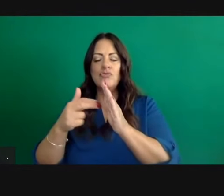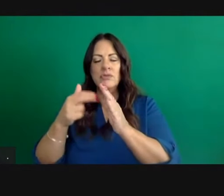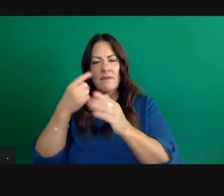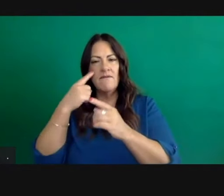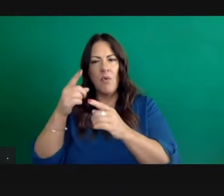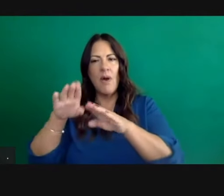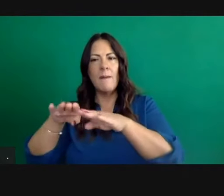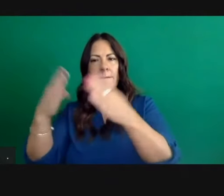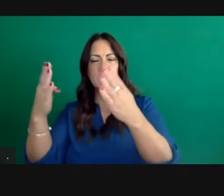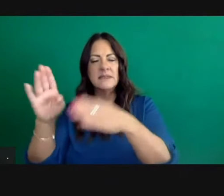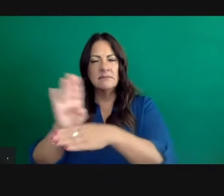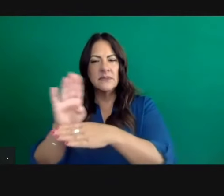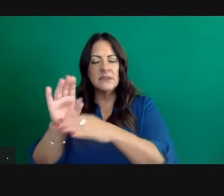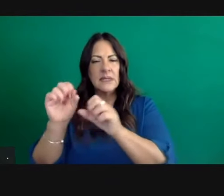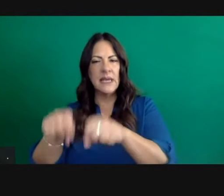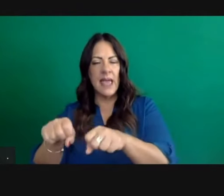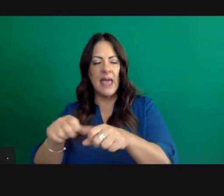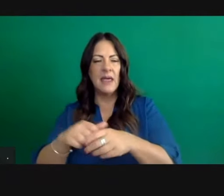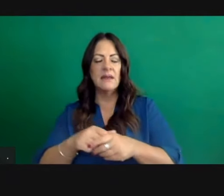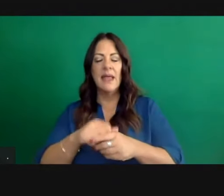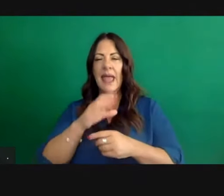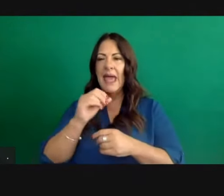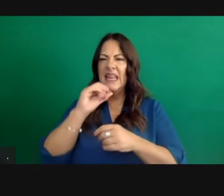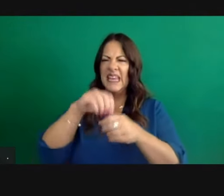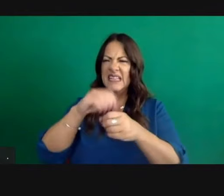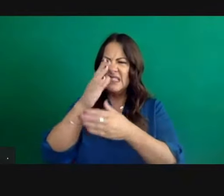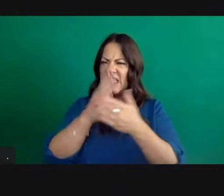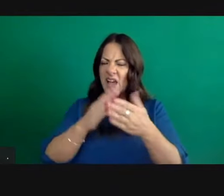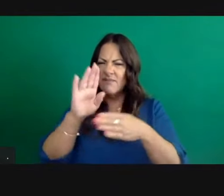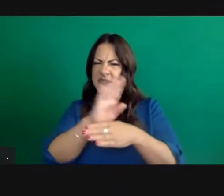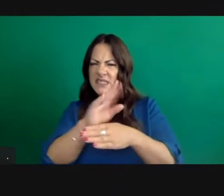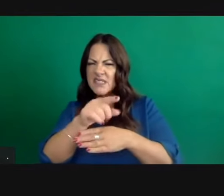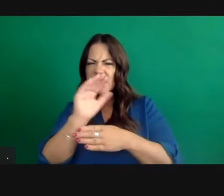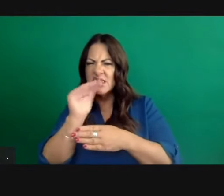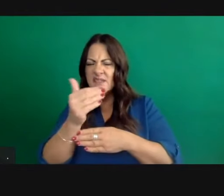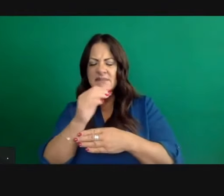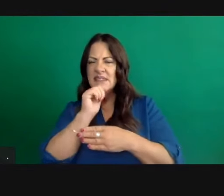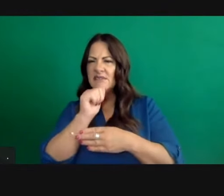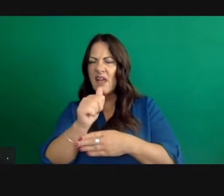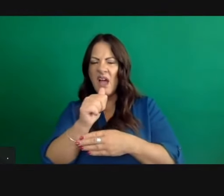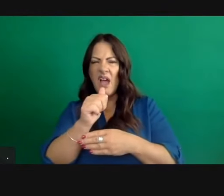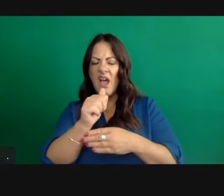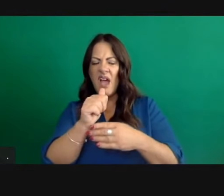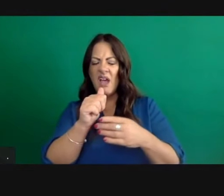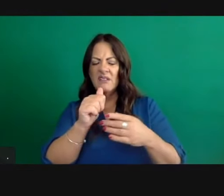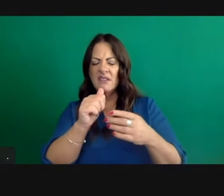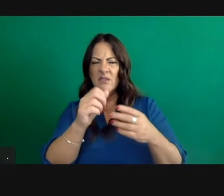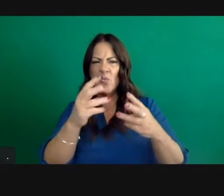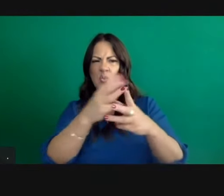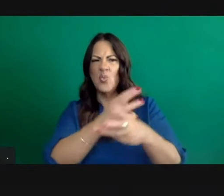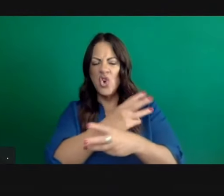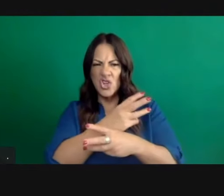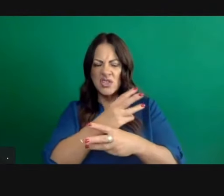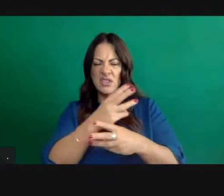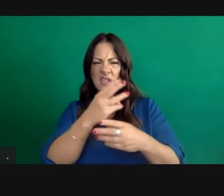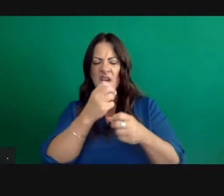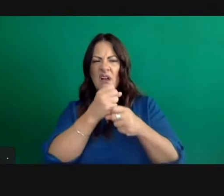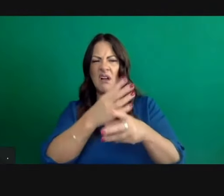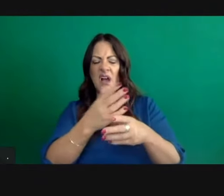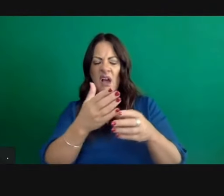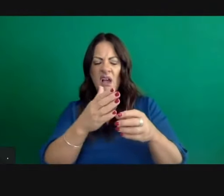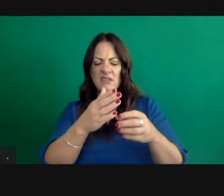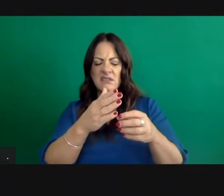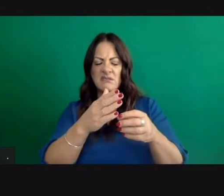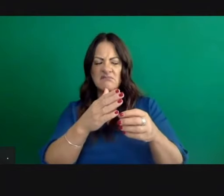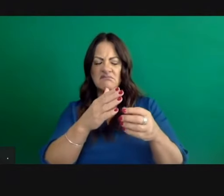impact of certain sector changes uh, play out in our case numbers, our test positivity, as well as our hospitals